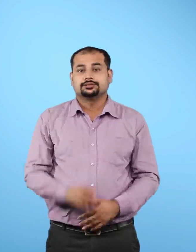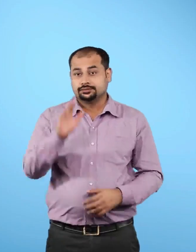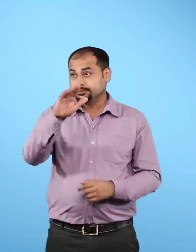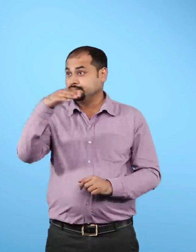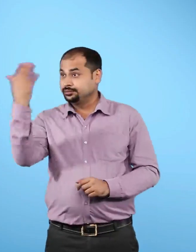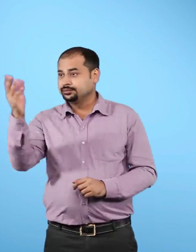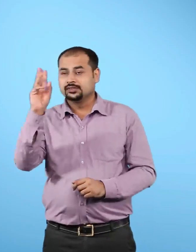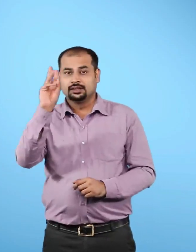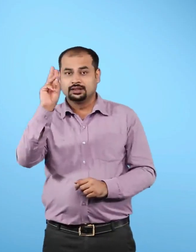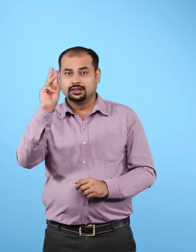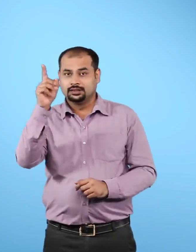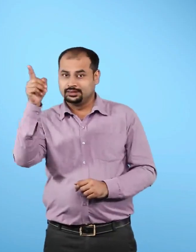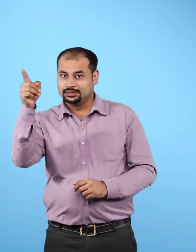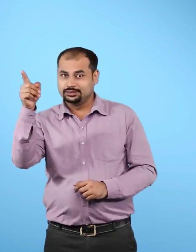Column 3 is for